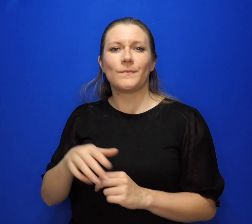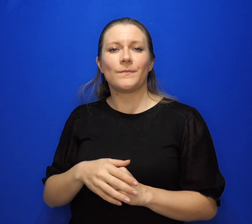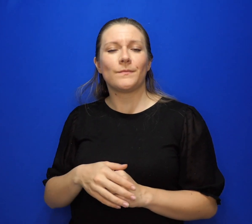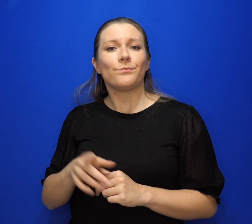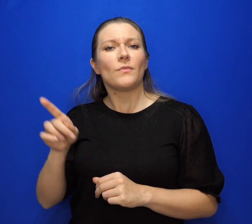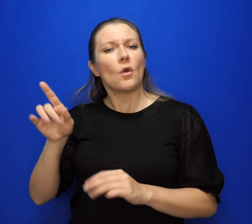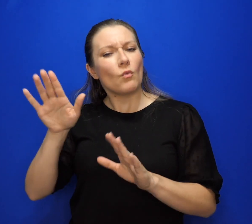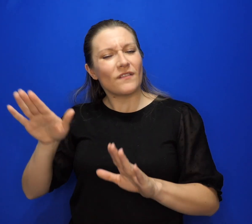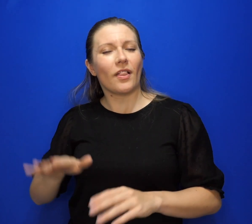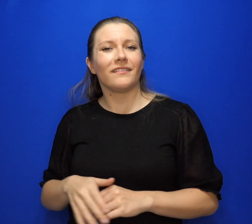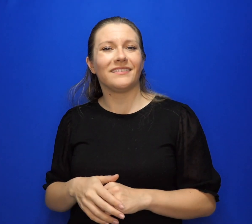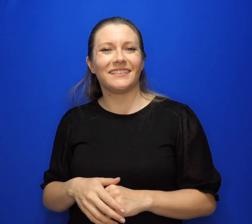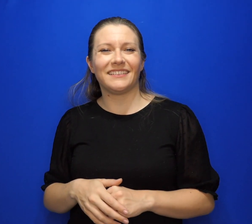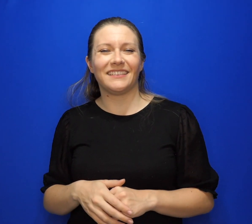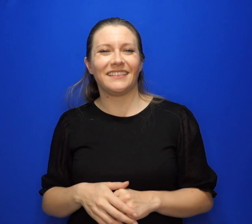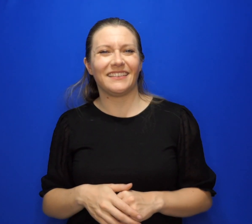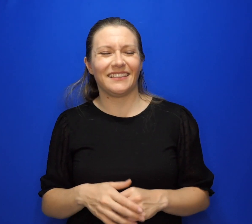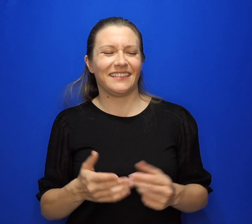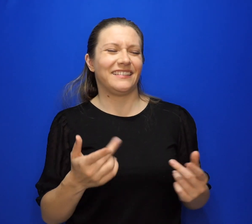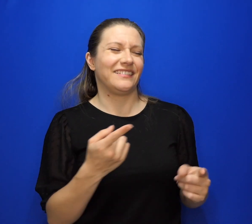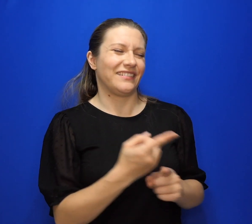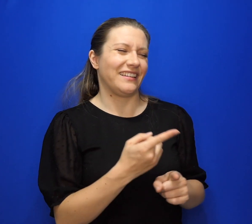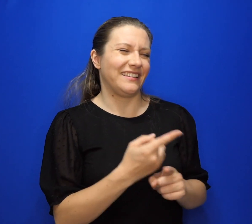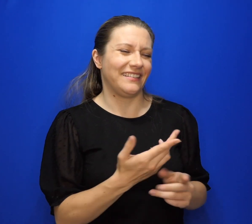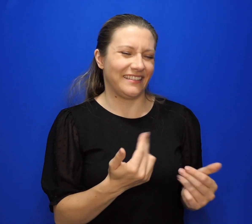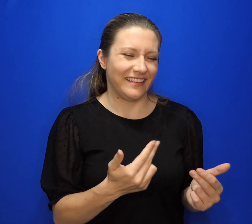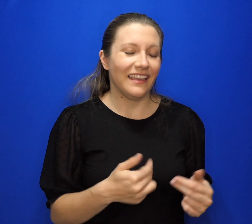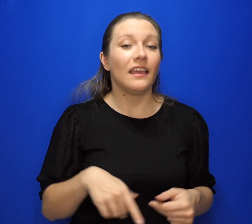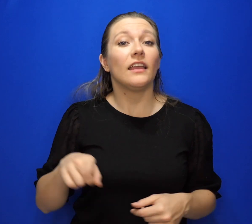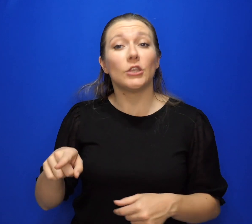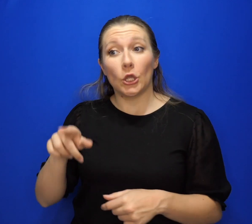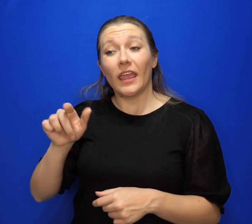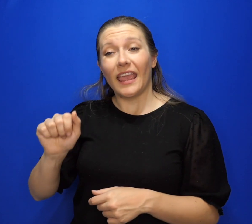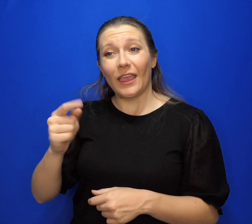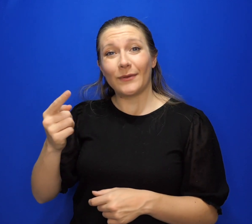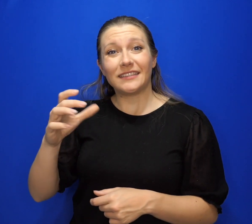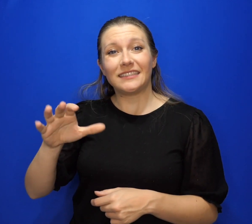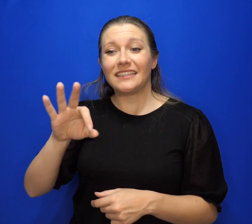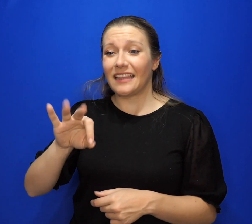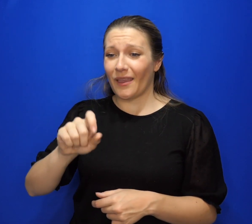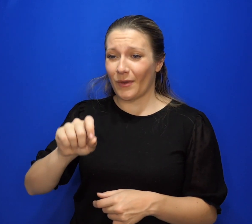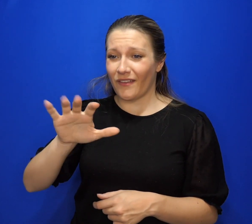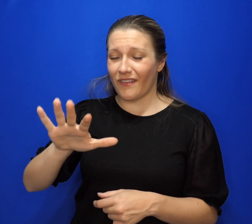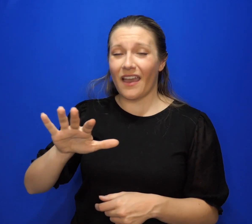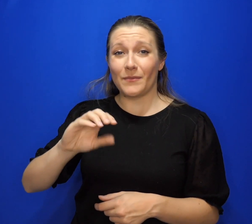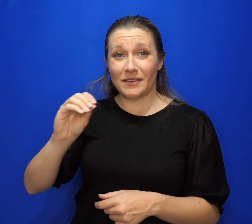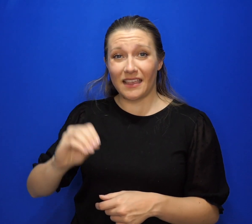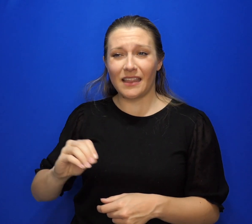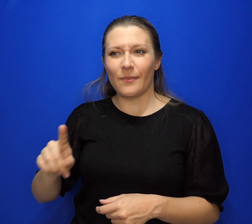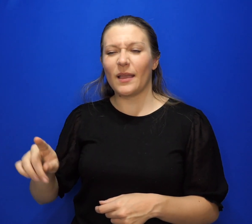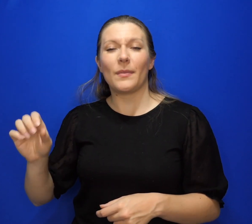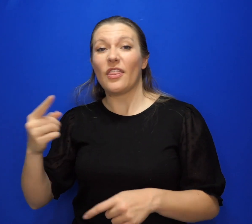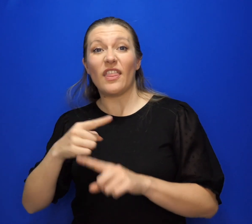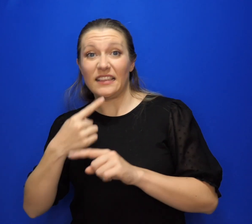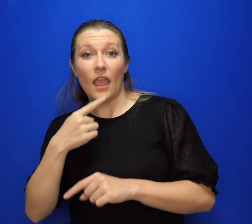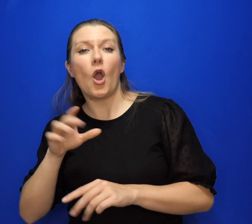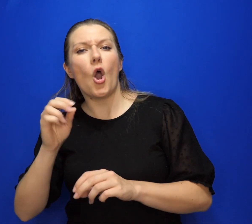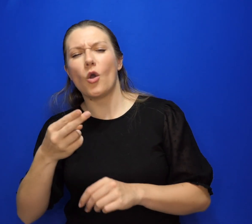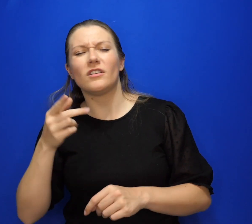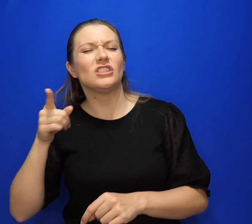9.5. Oh my God. She's salt of the earth. You have no idea. Big hug every time I see her. Right. You judge your doctor any way you want. I'm